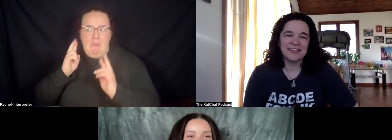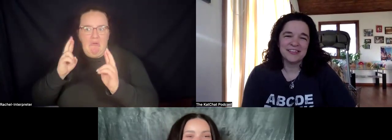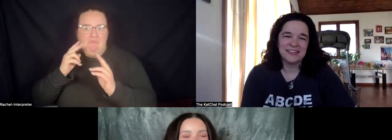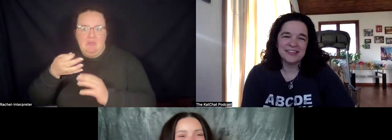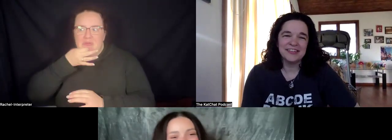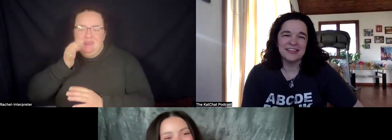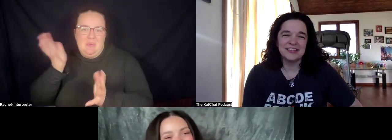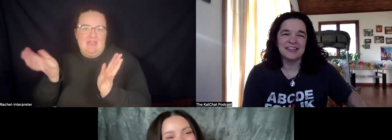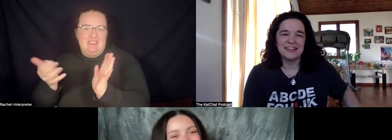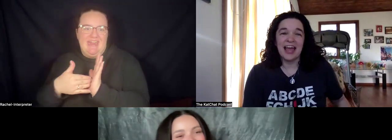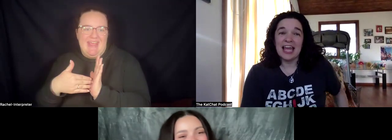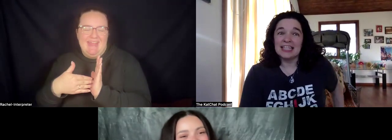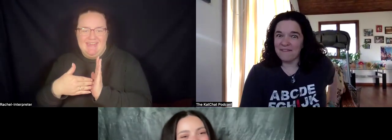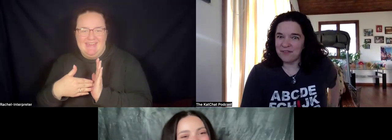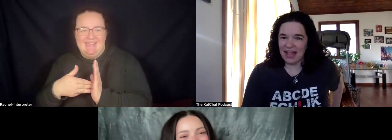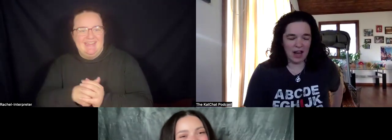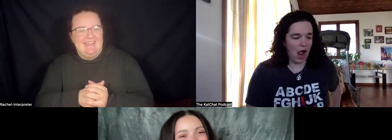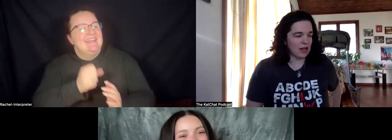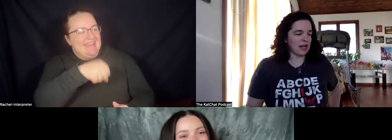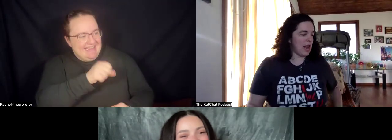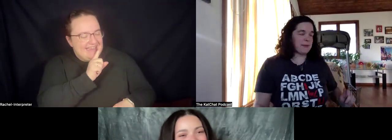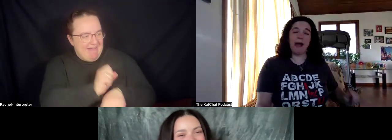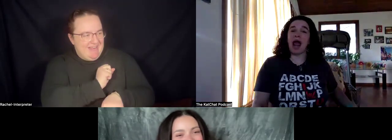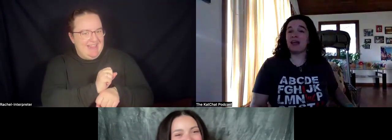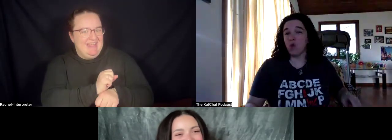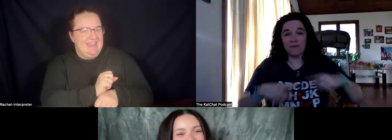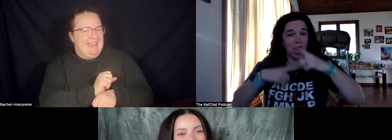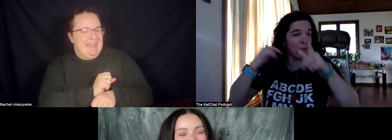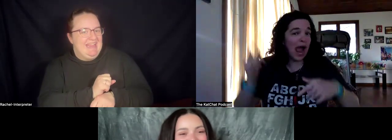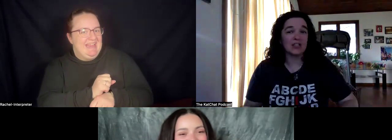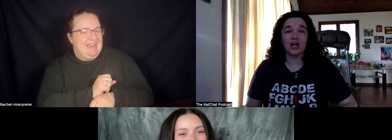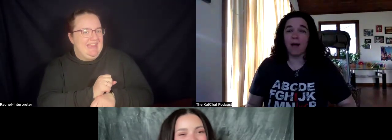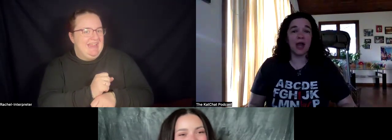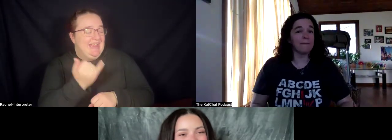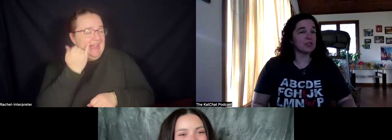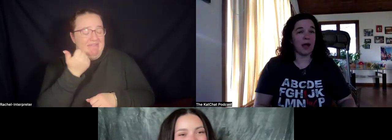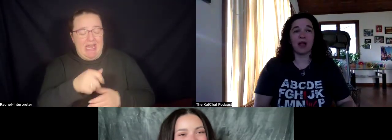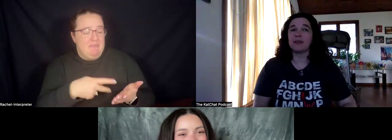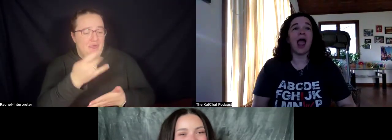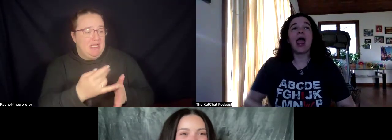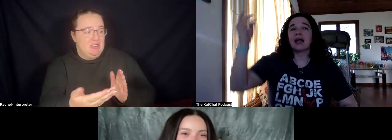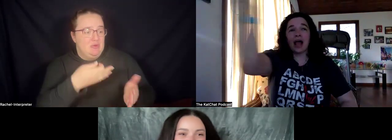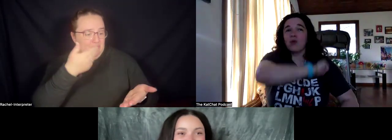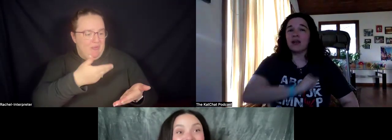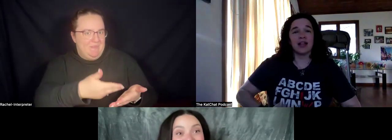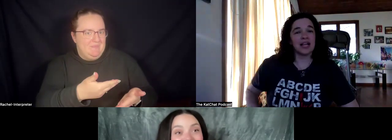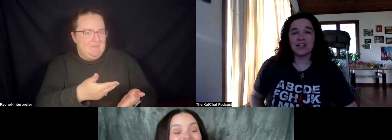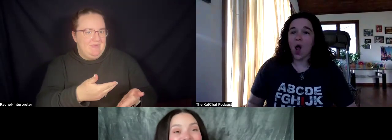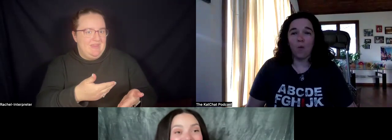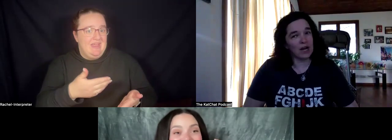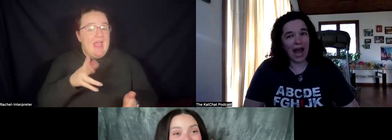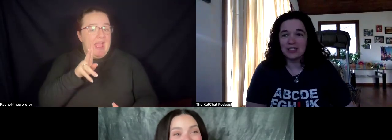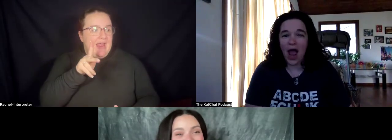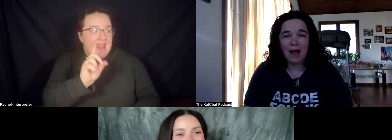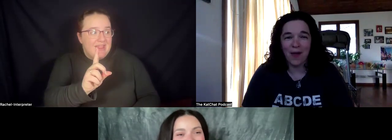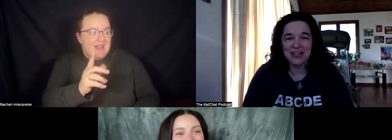line, I hope, again. Definitely. Keep in mind if you have another project coming up or something like that. Kathryn, let's